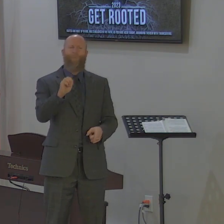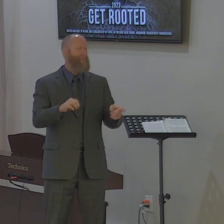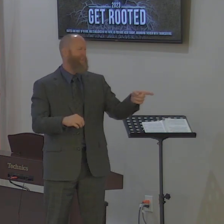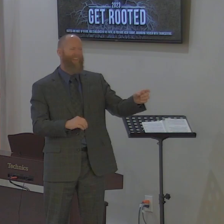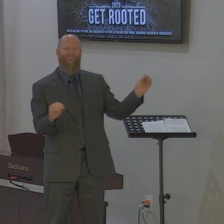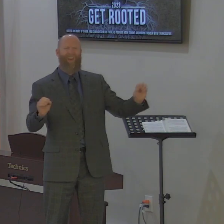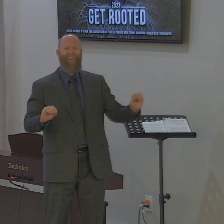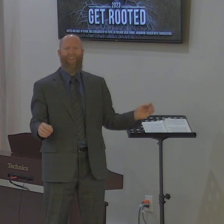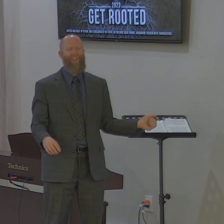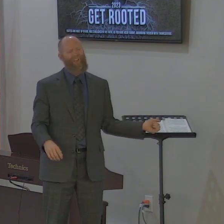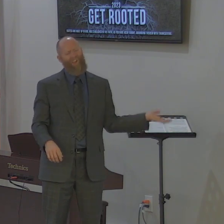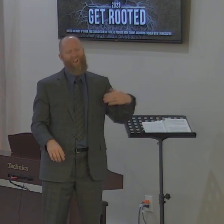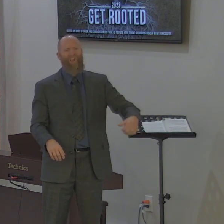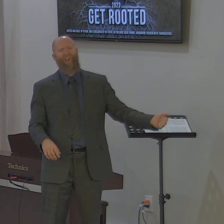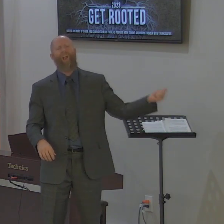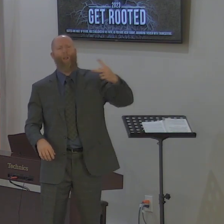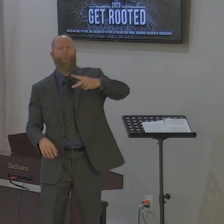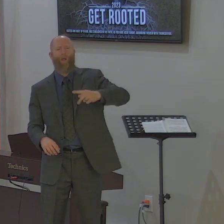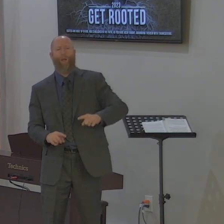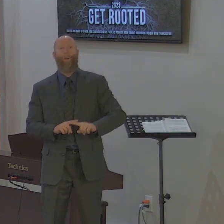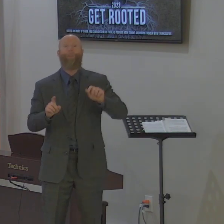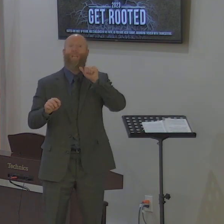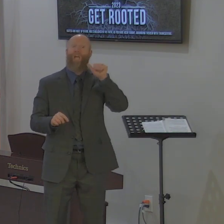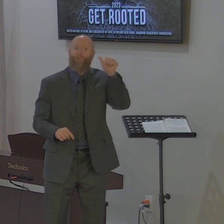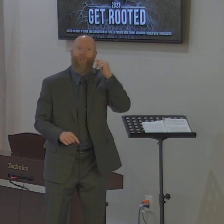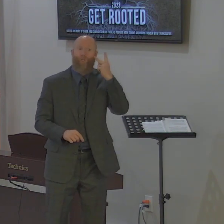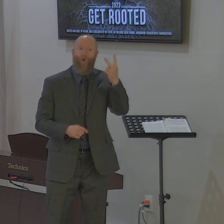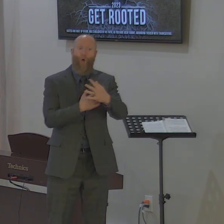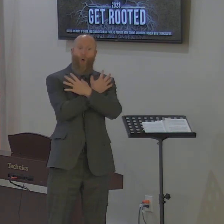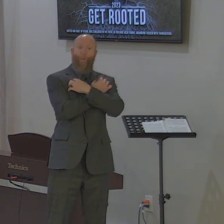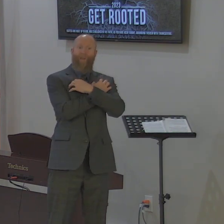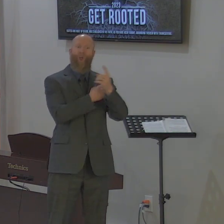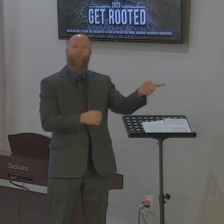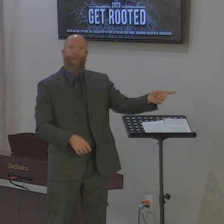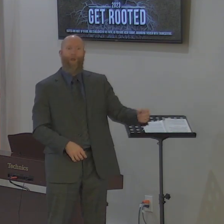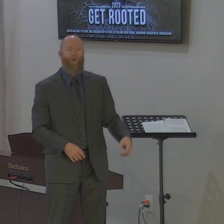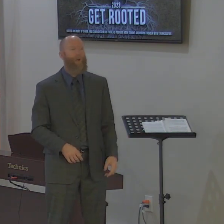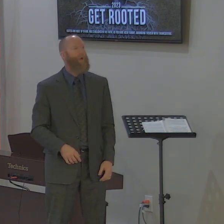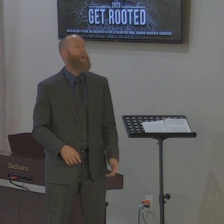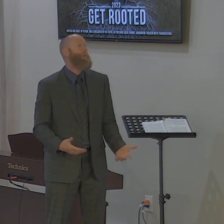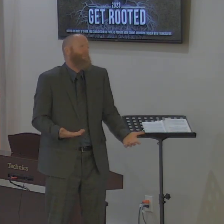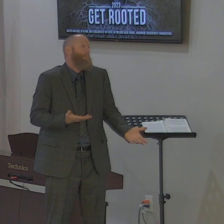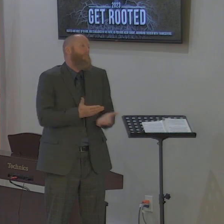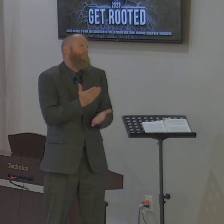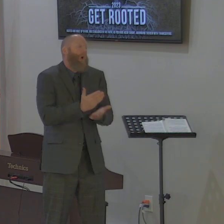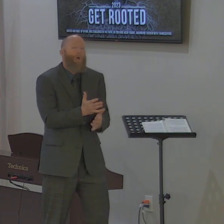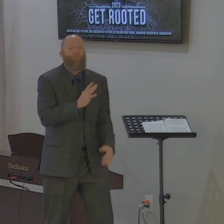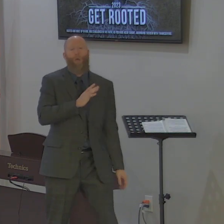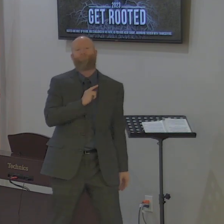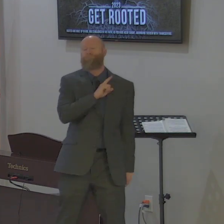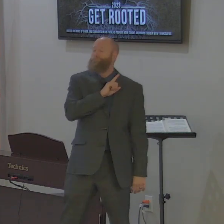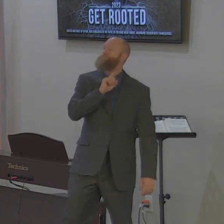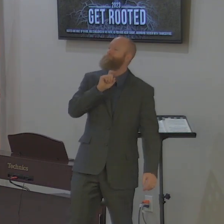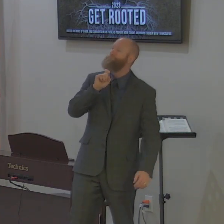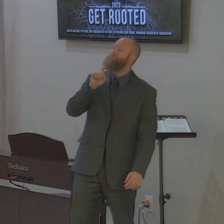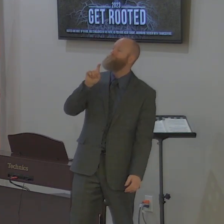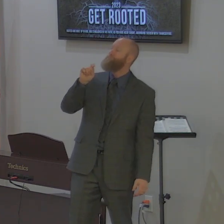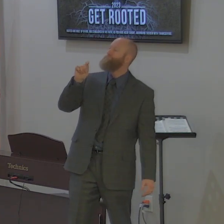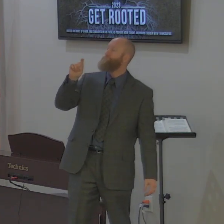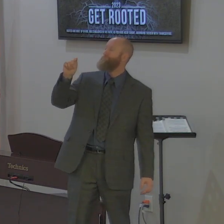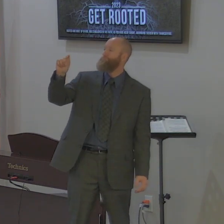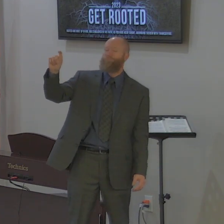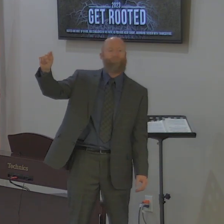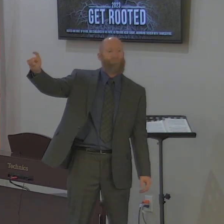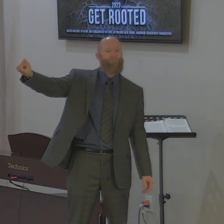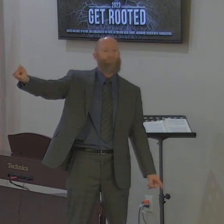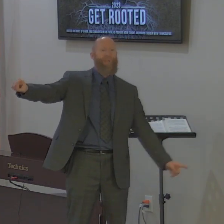no moose there, but yesterday we did see a bear there. So you might as well come back. So, okay, so I turned around and started heading back, and